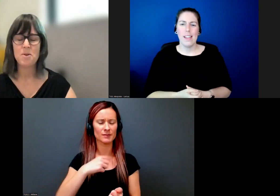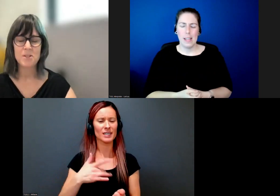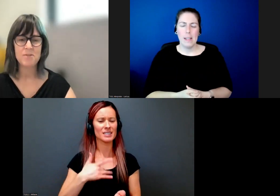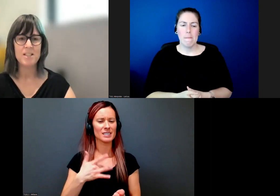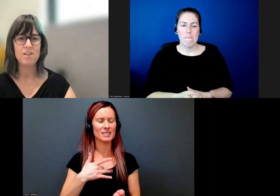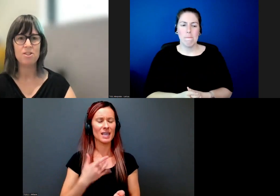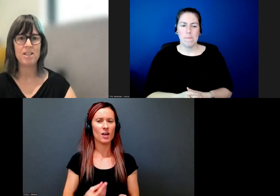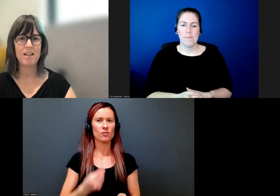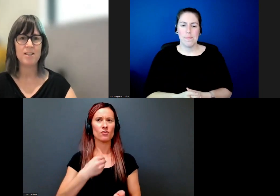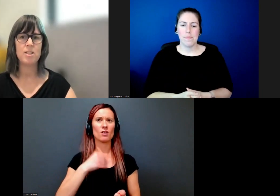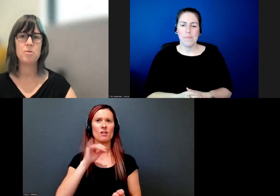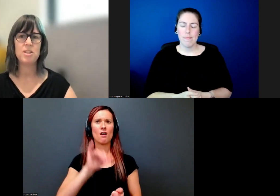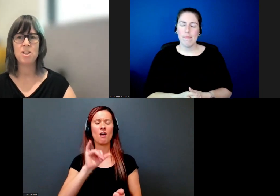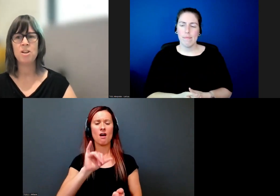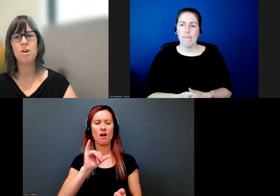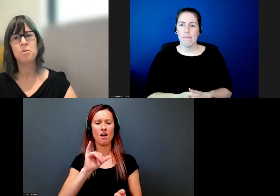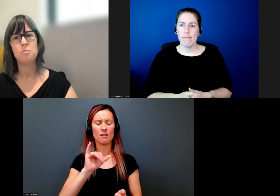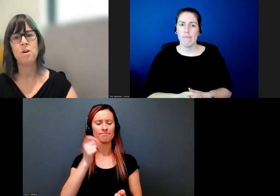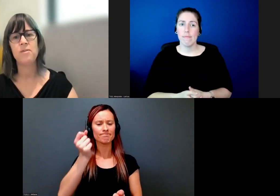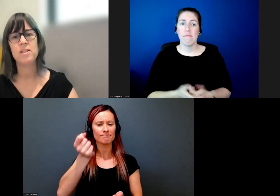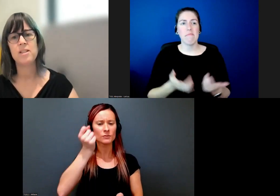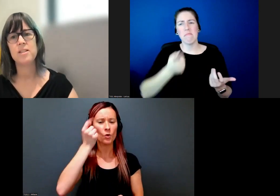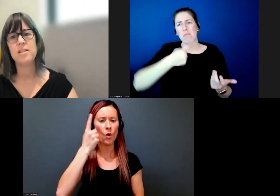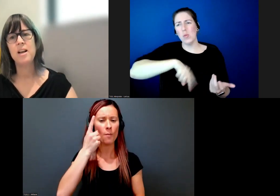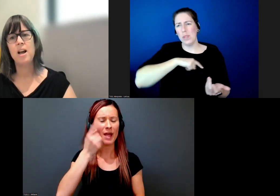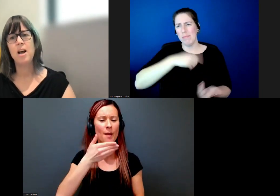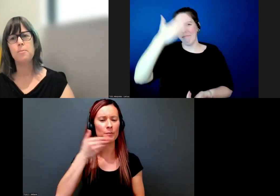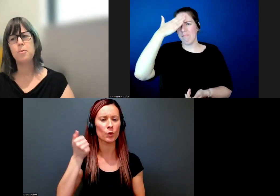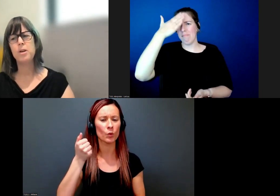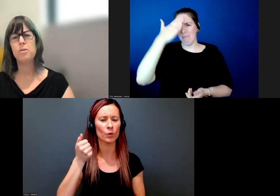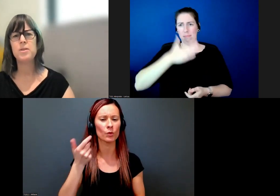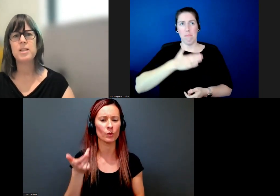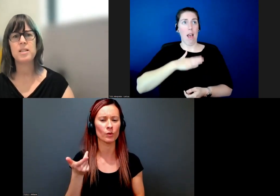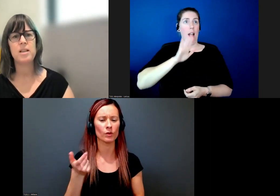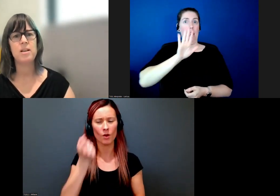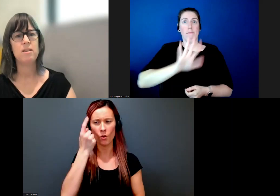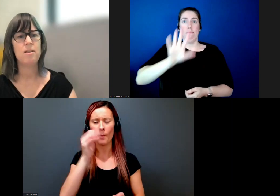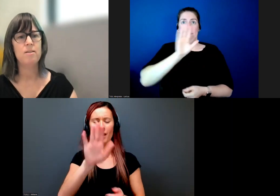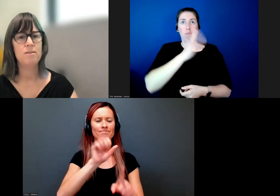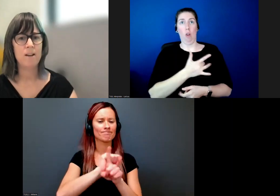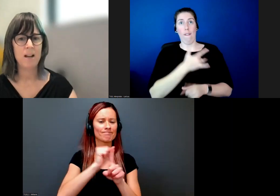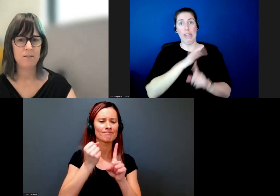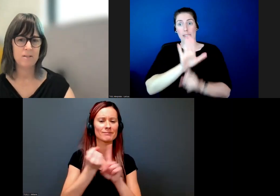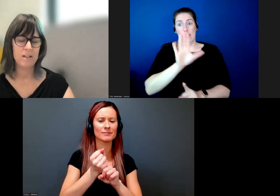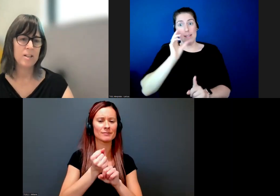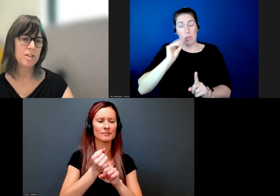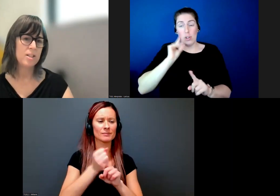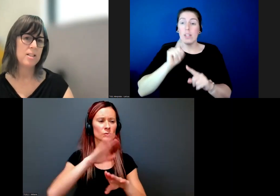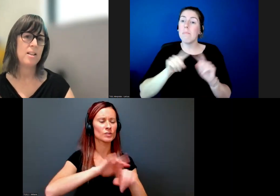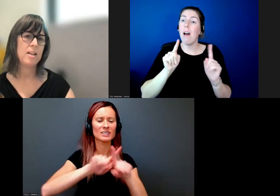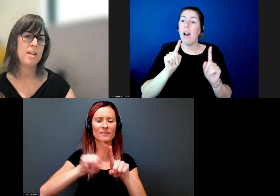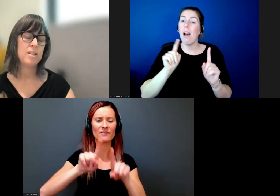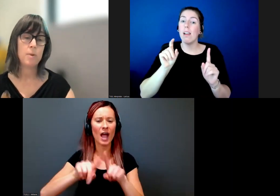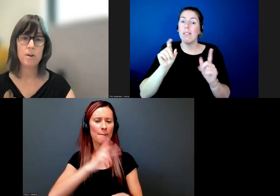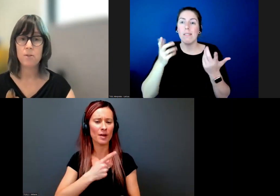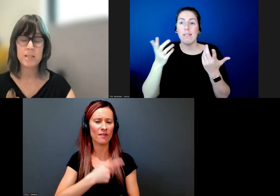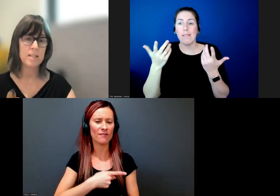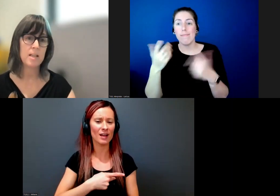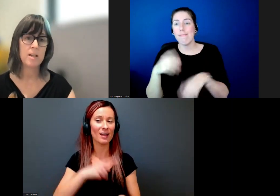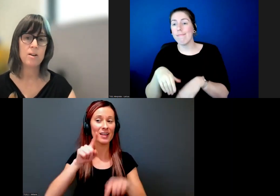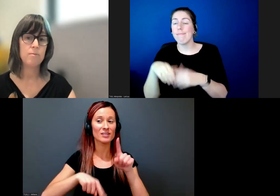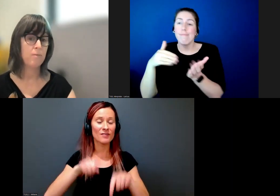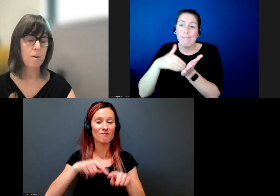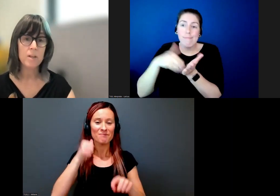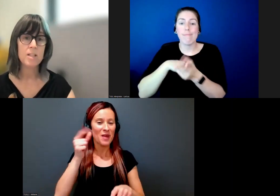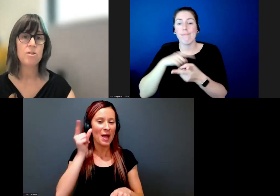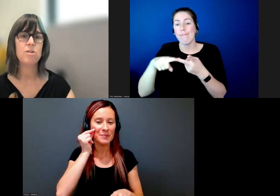mean, most of us understand the situation in our own provinces, but we don't always get to hear how clinicians see things. We don't always get to